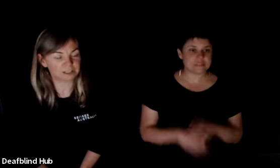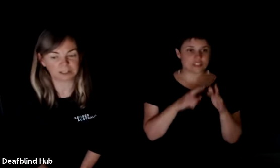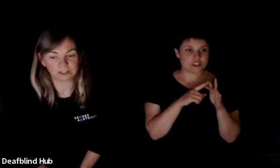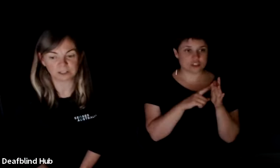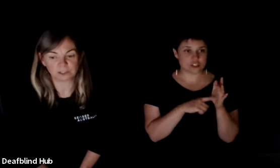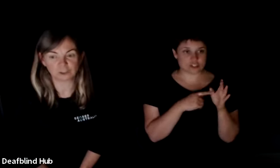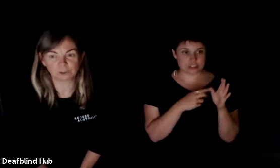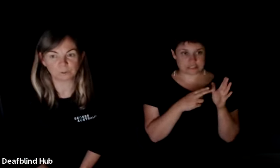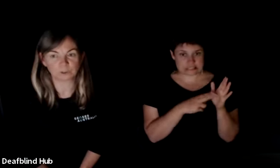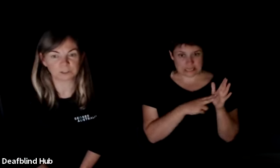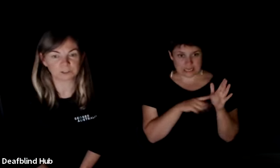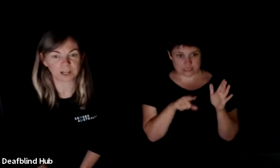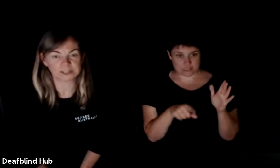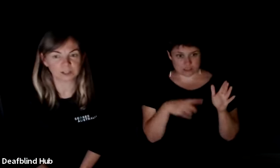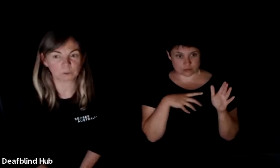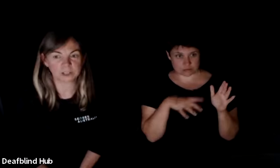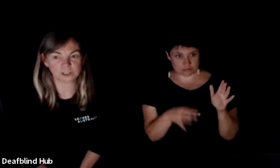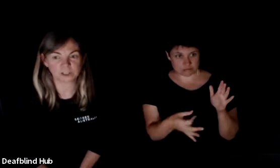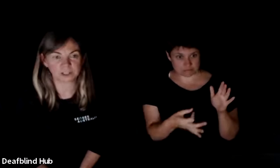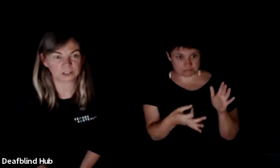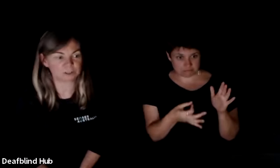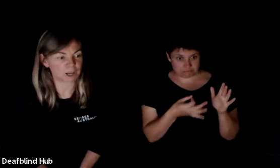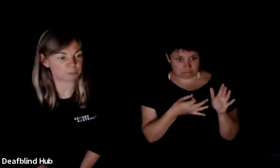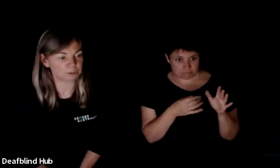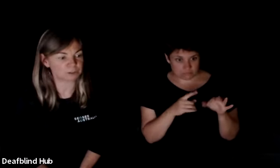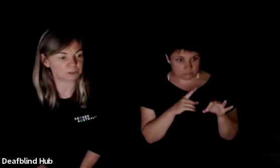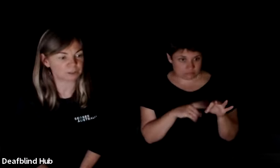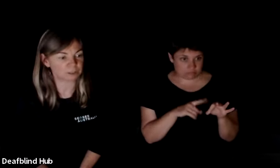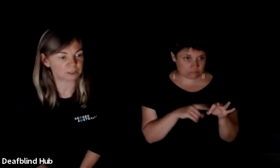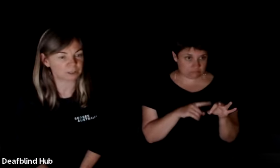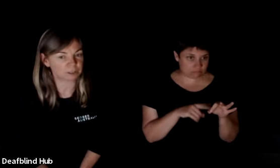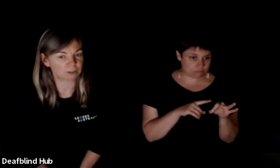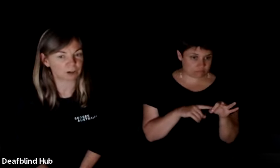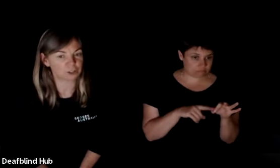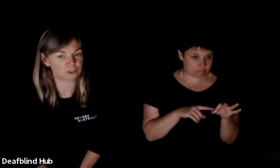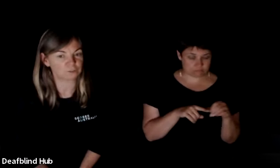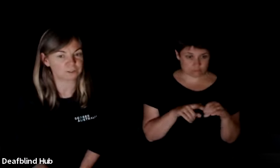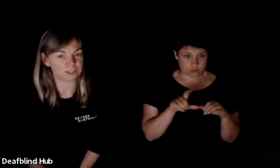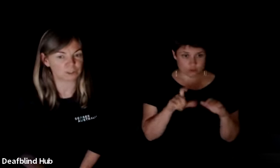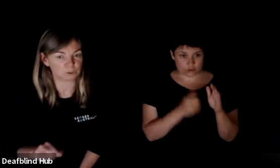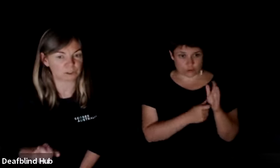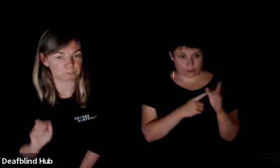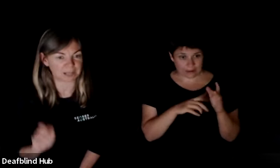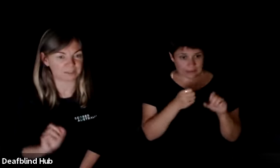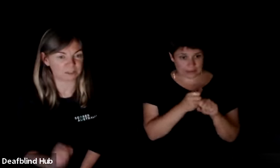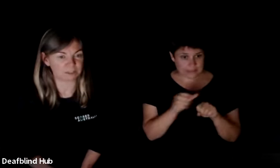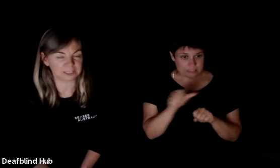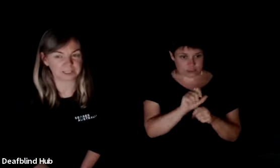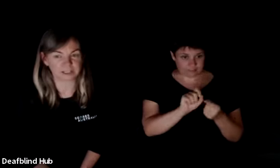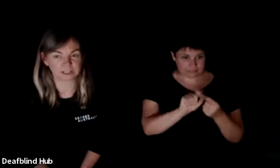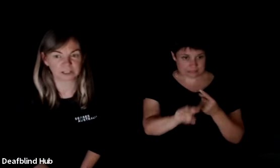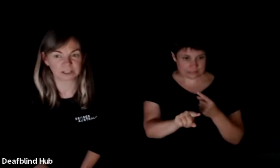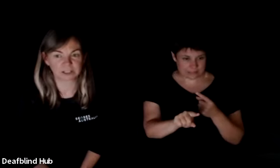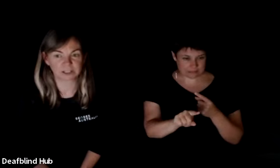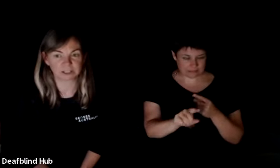Jan, did you want to ask a question? Are you able to, Craig should have sent you a button that you